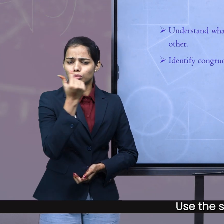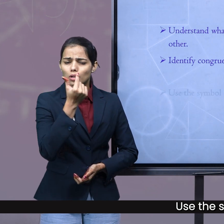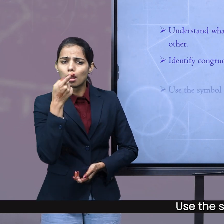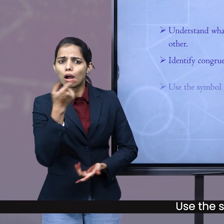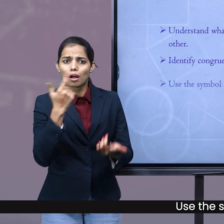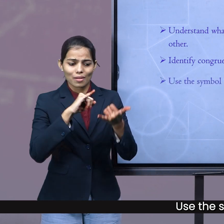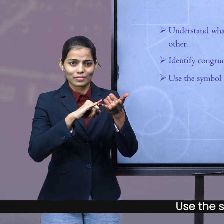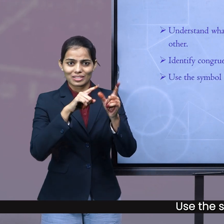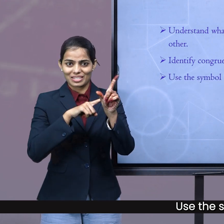Use the symbol